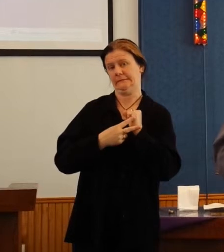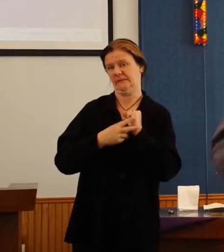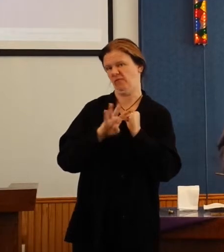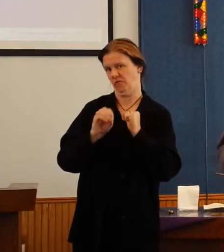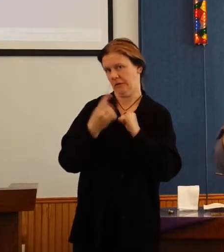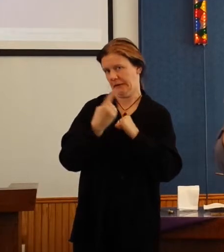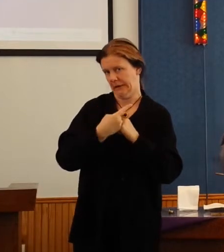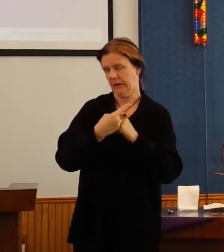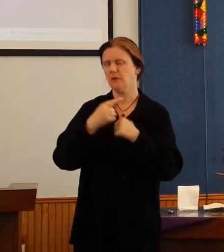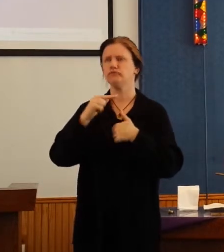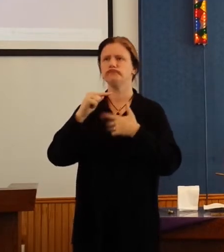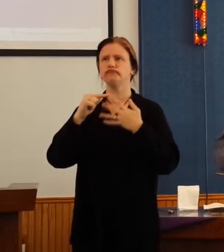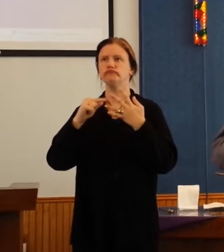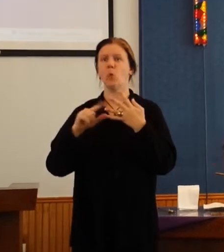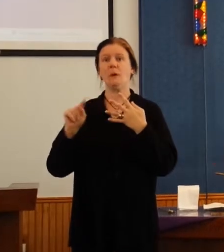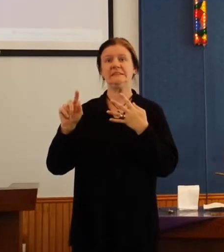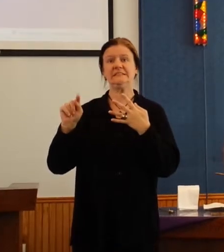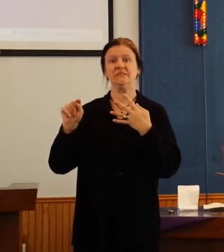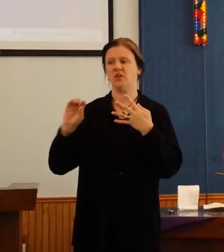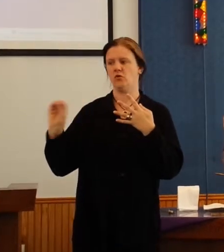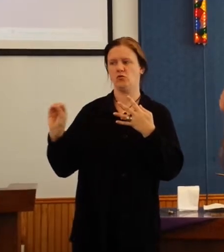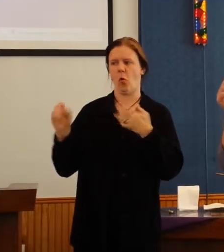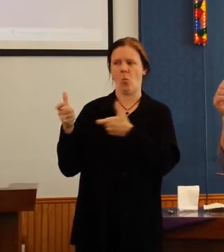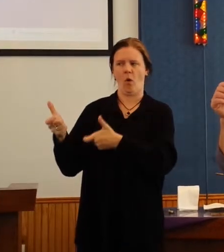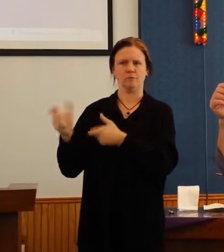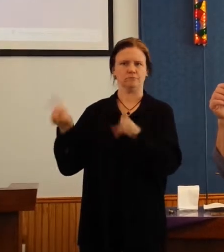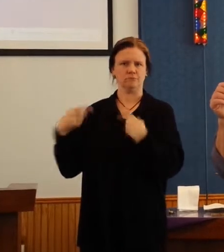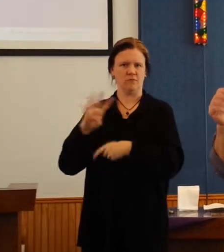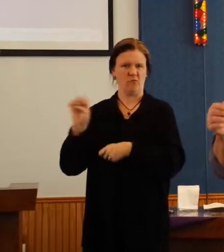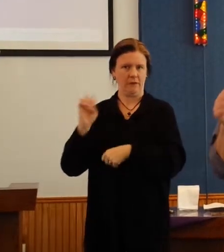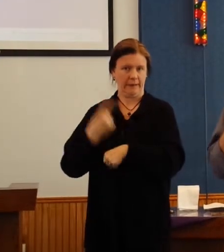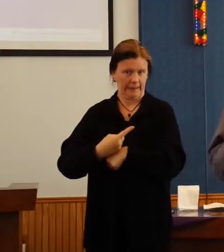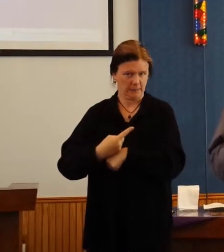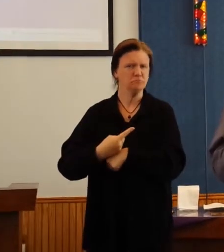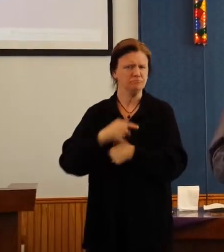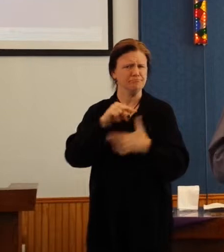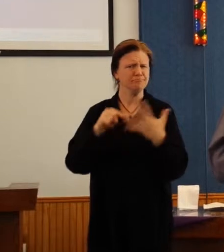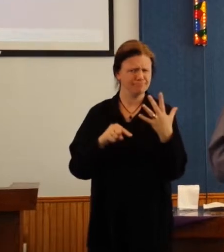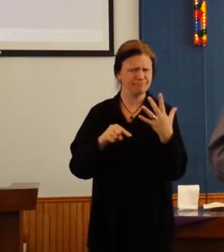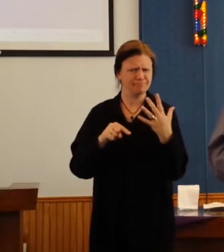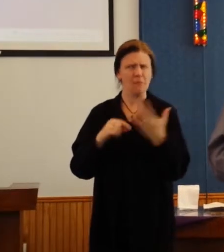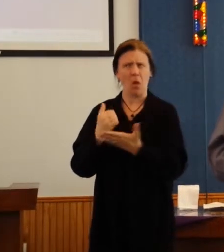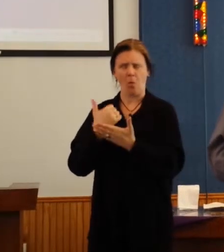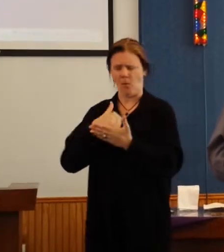It meant doing without something as a way of focusing on the meaning of Lent.